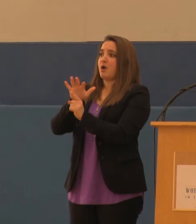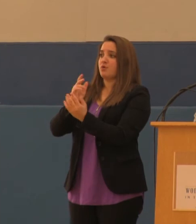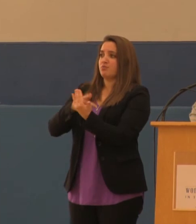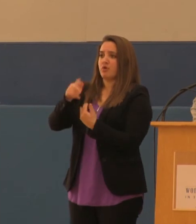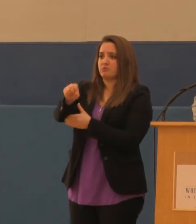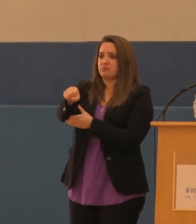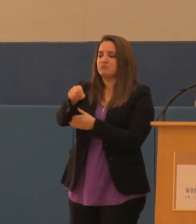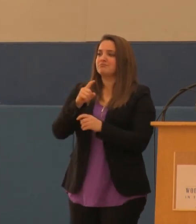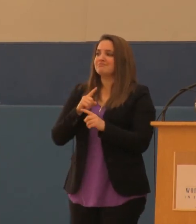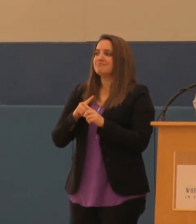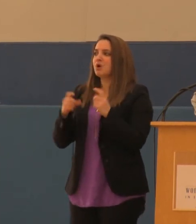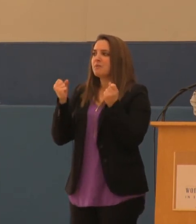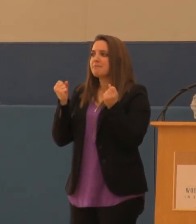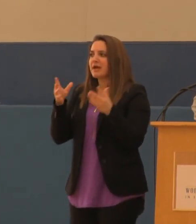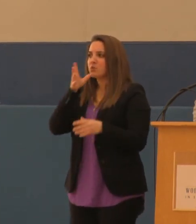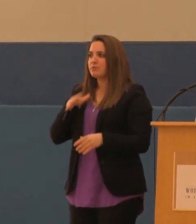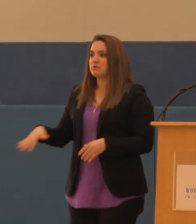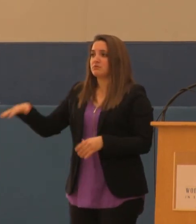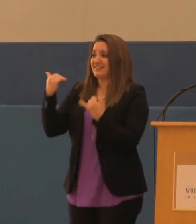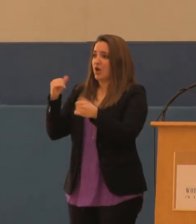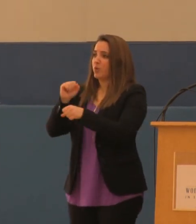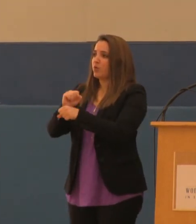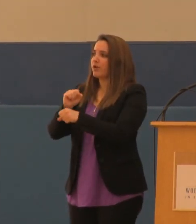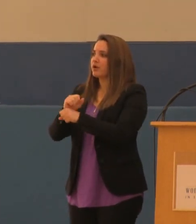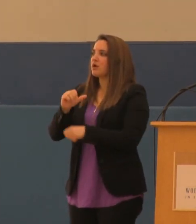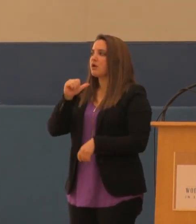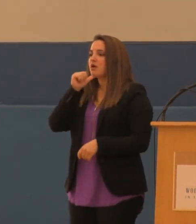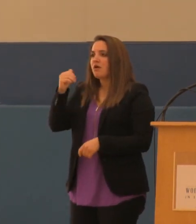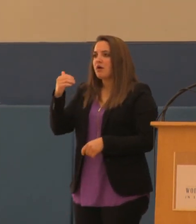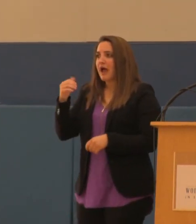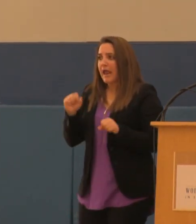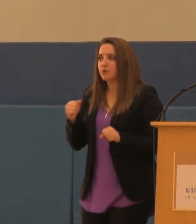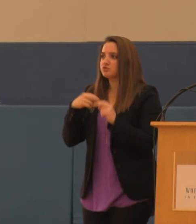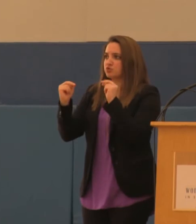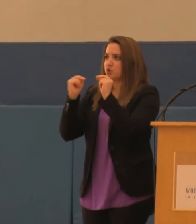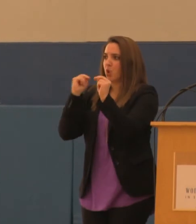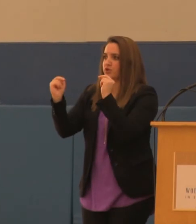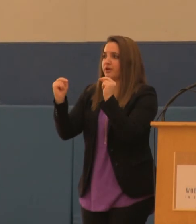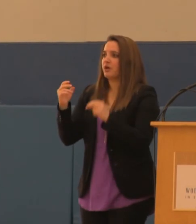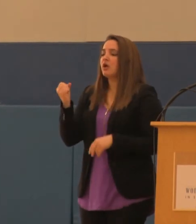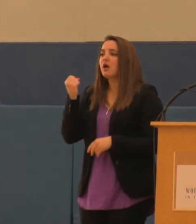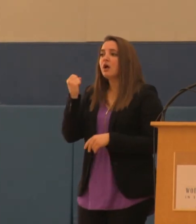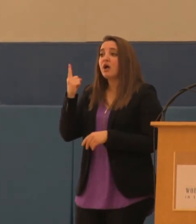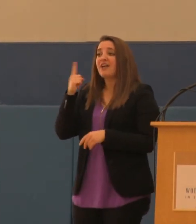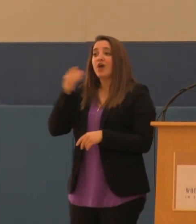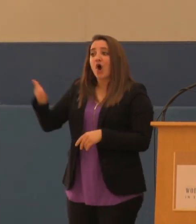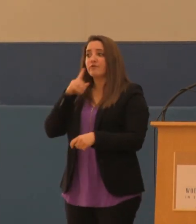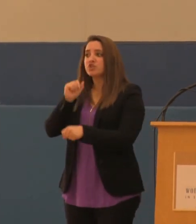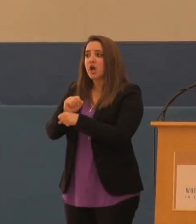But many of the women out there in the workforce do not have the luxury of negotiation. They're minimum wage workers.